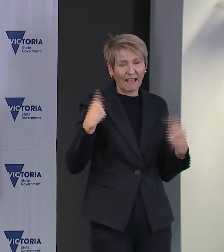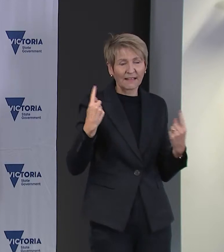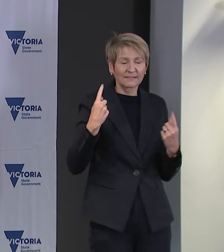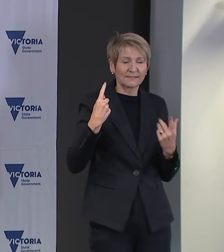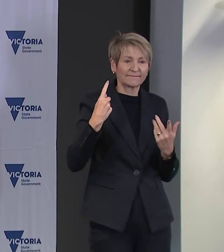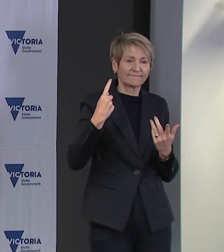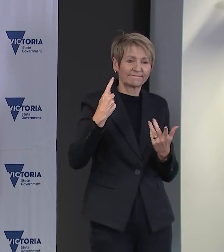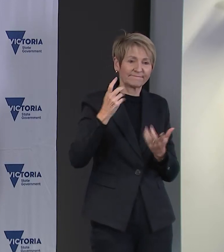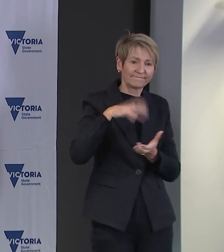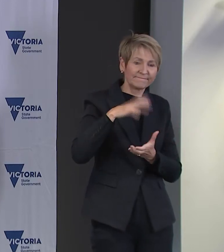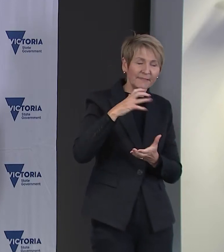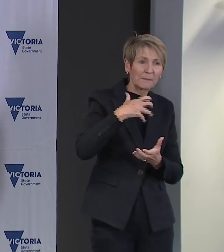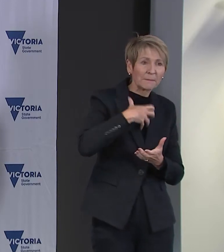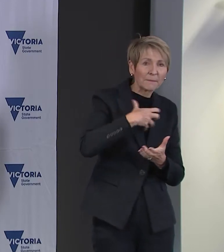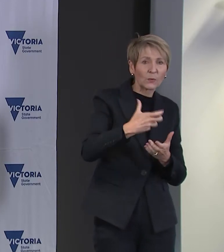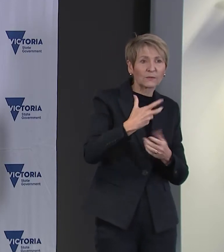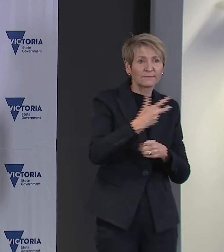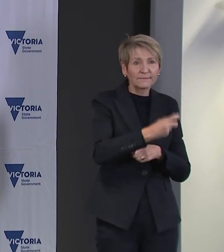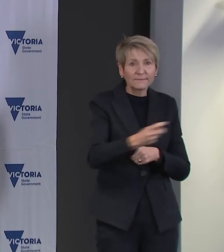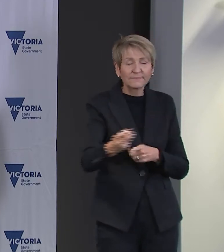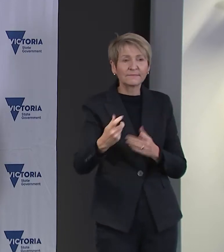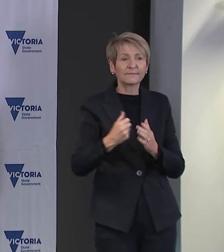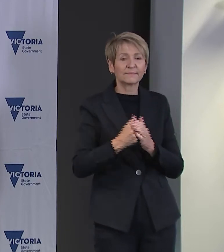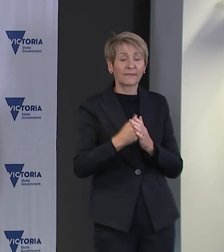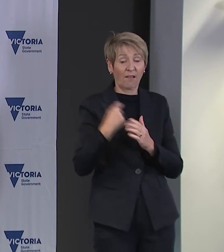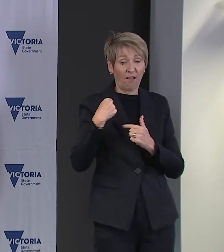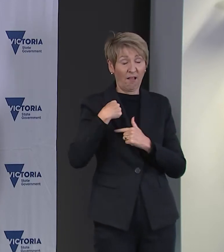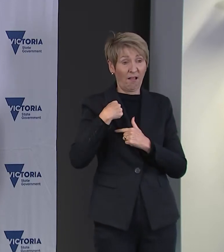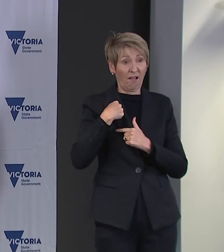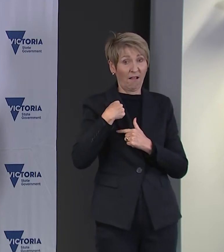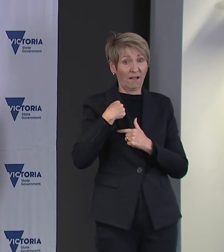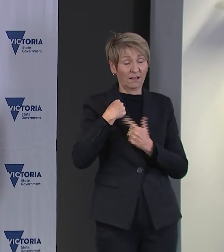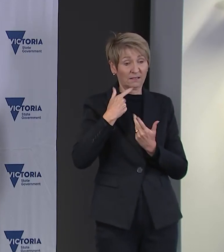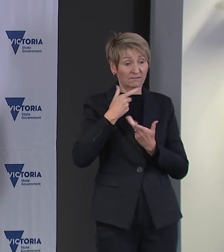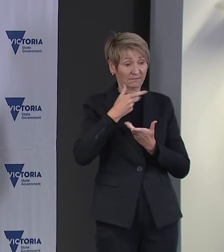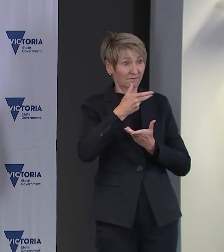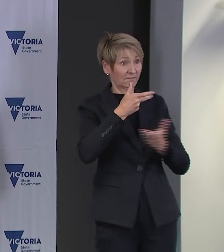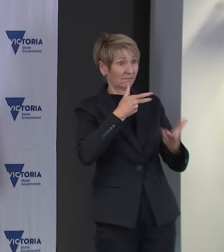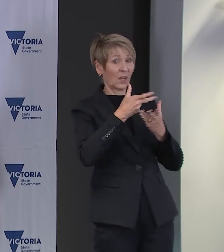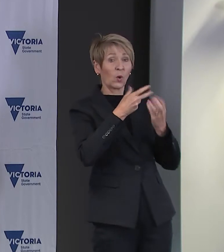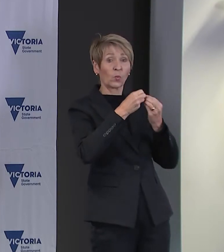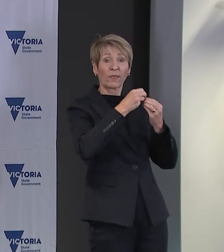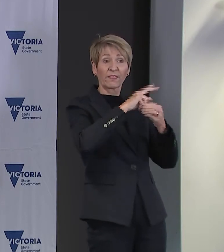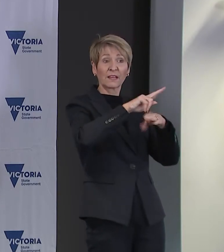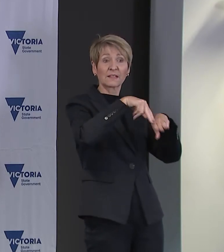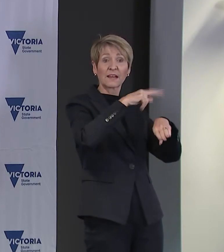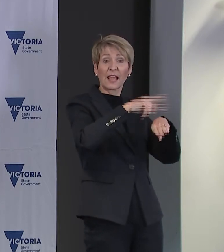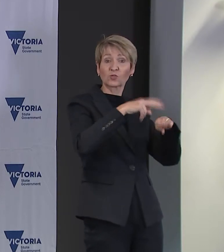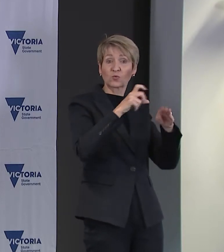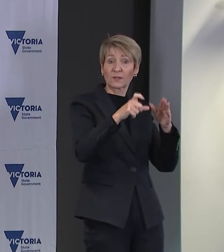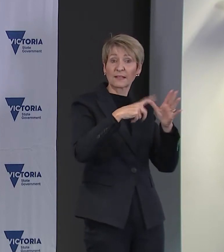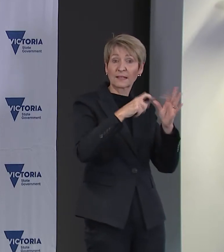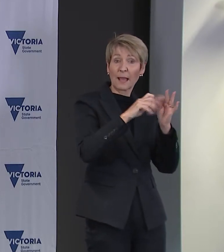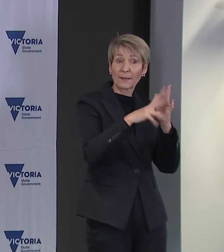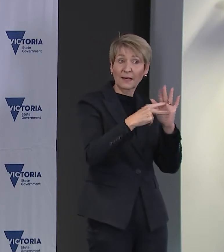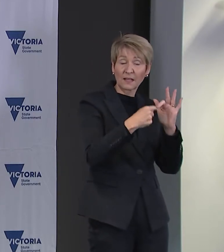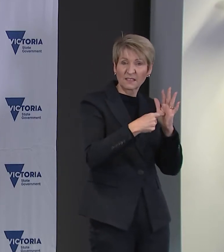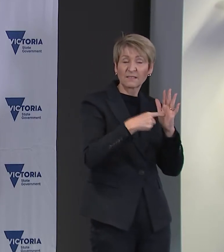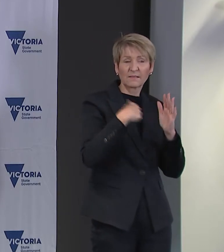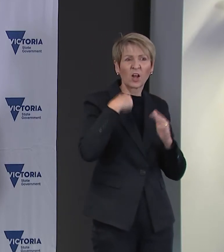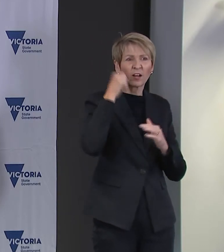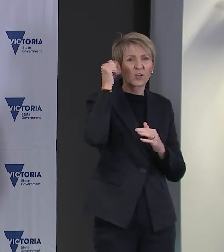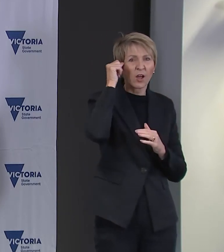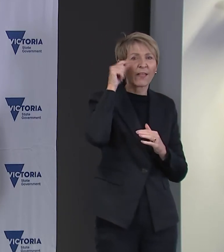officials and ministers. So between my conversation and National Cabinet, a detailed request